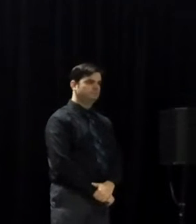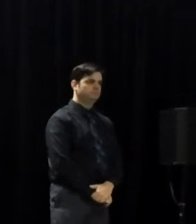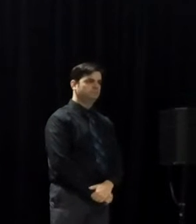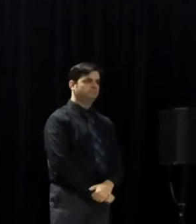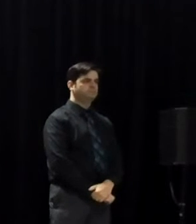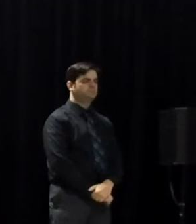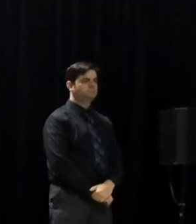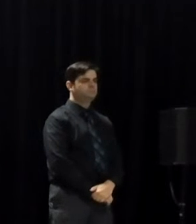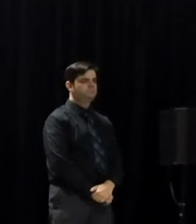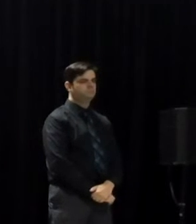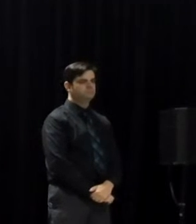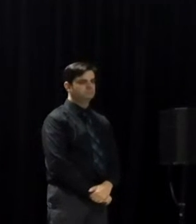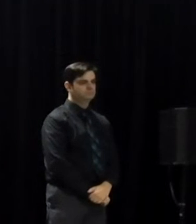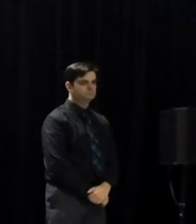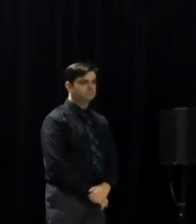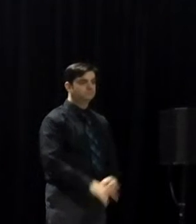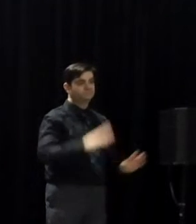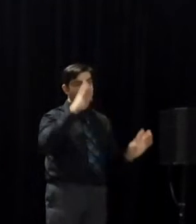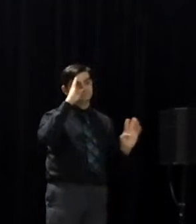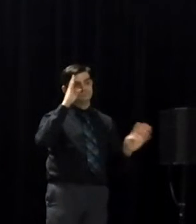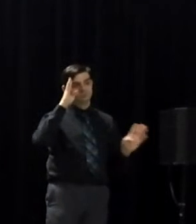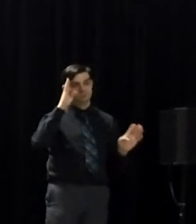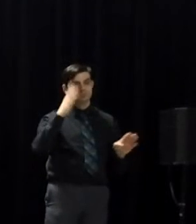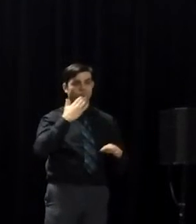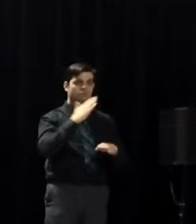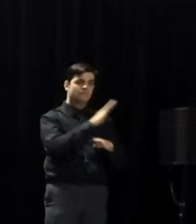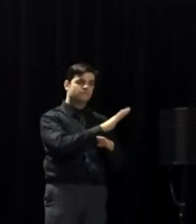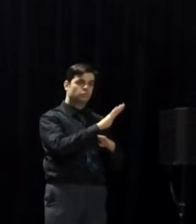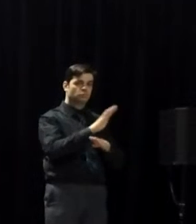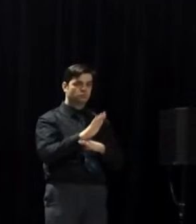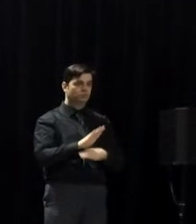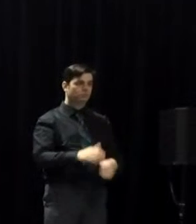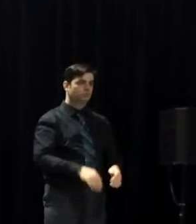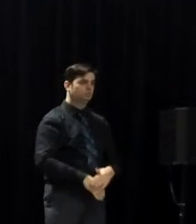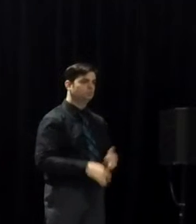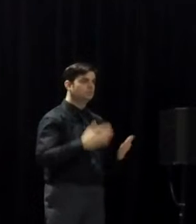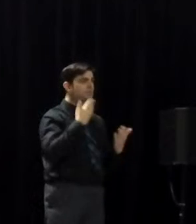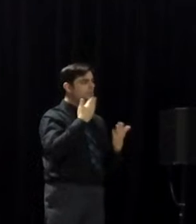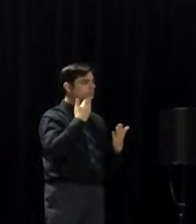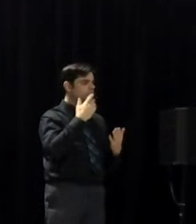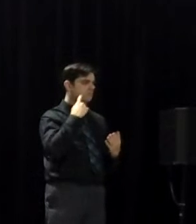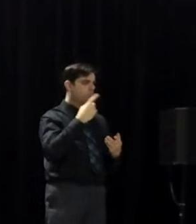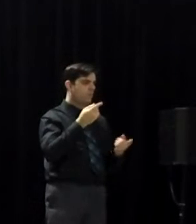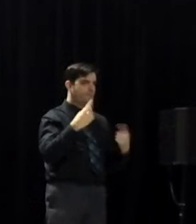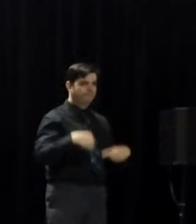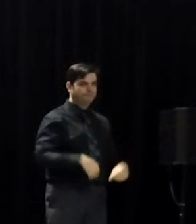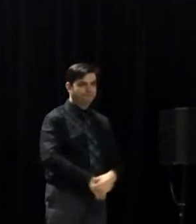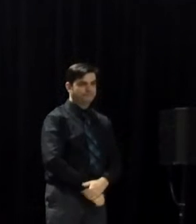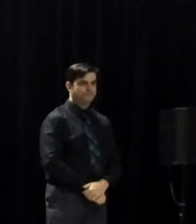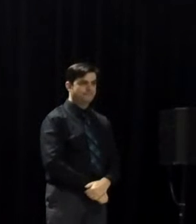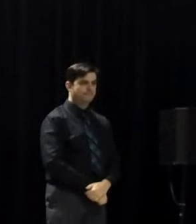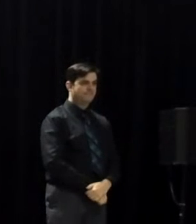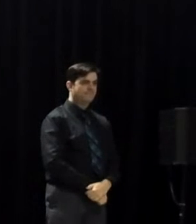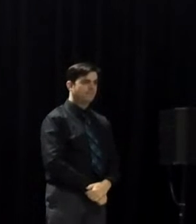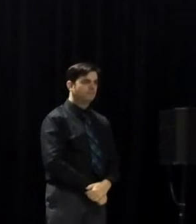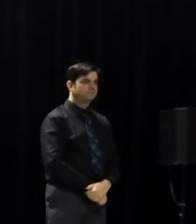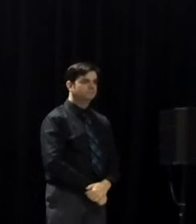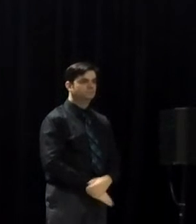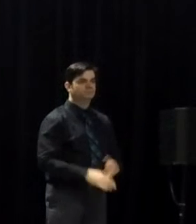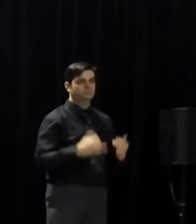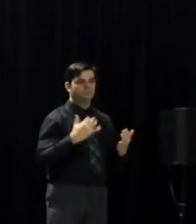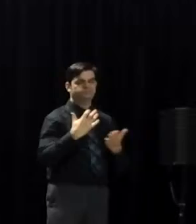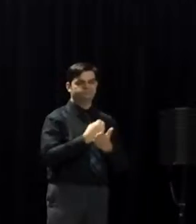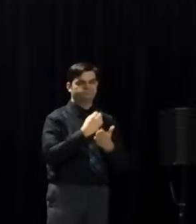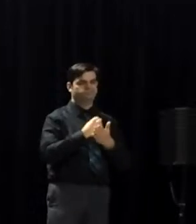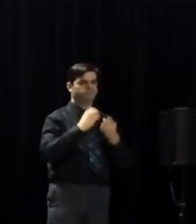Uh, Hello, everybody. Good afternoon. Thanks for being here. We'll go through all of our data,